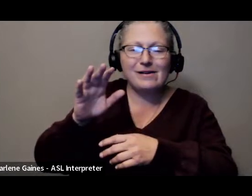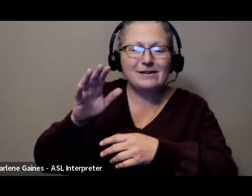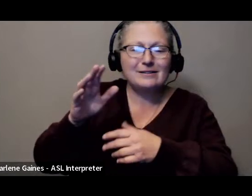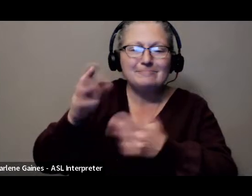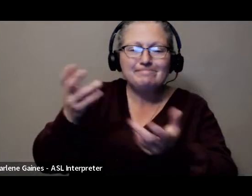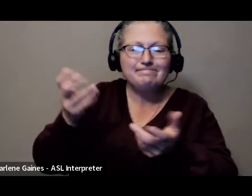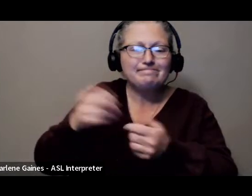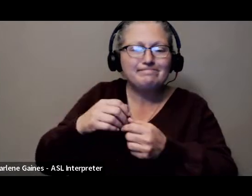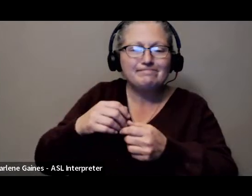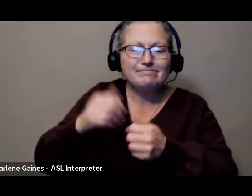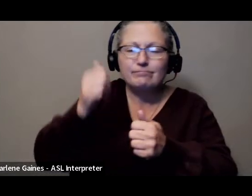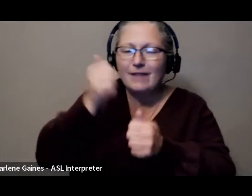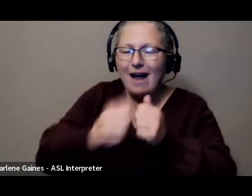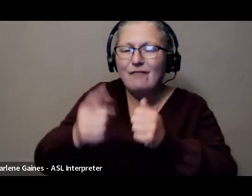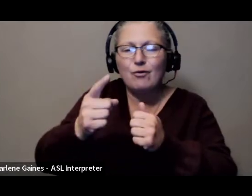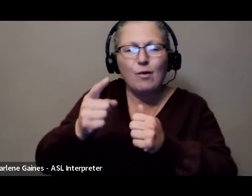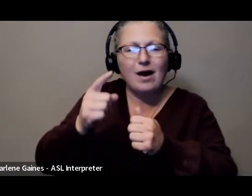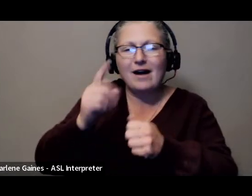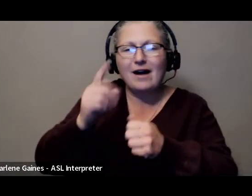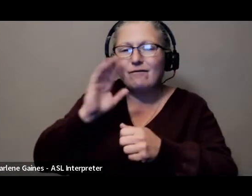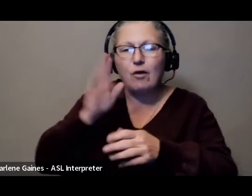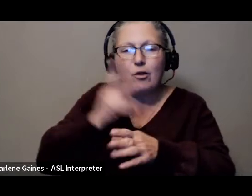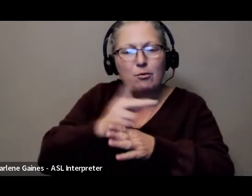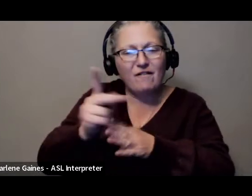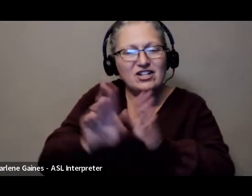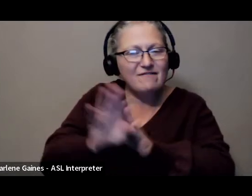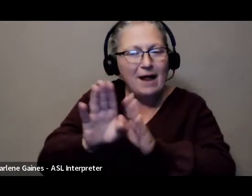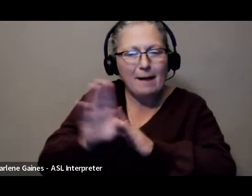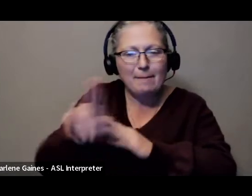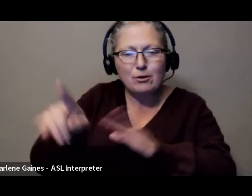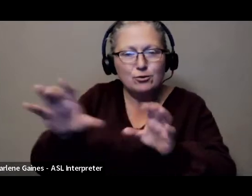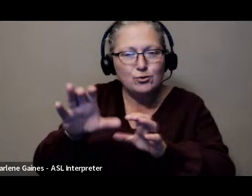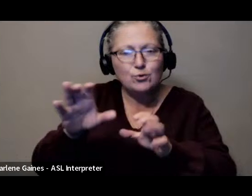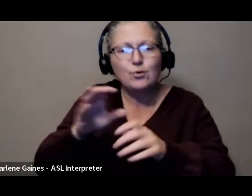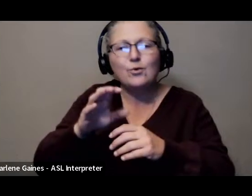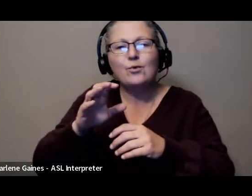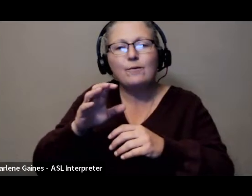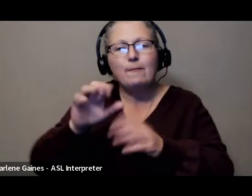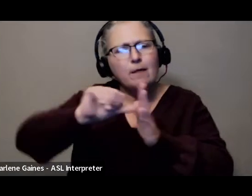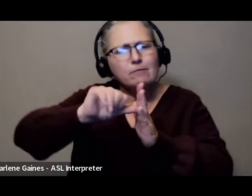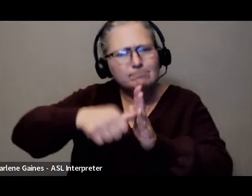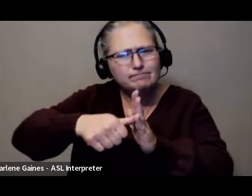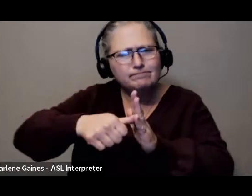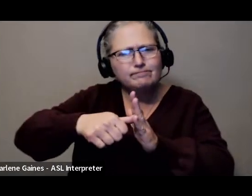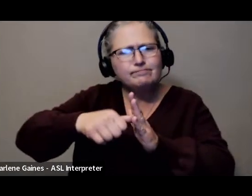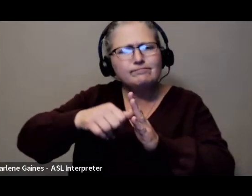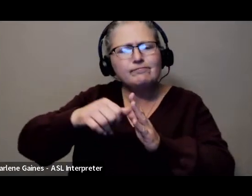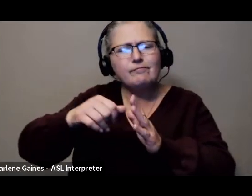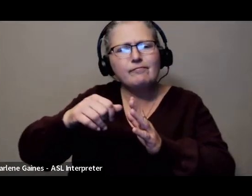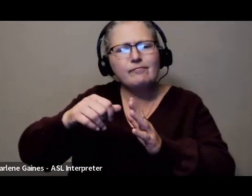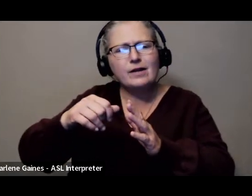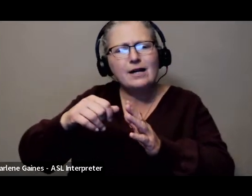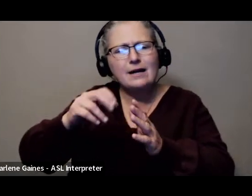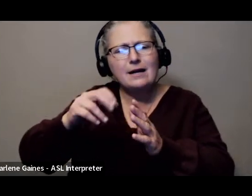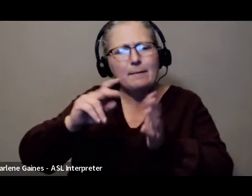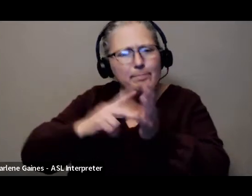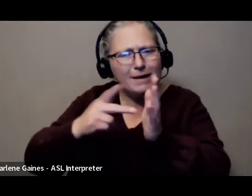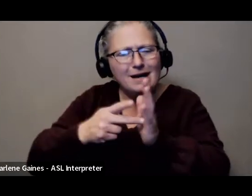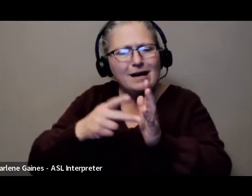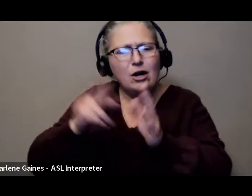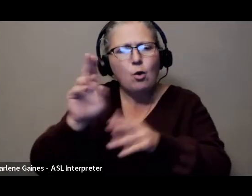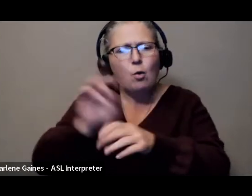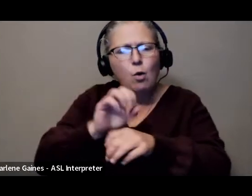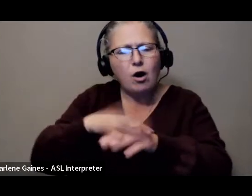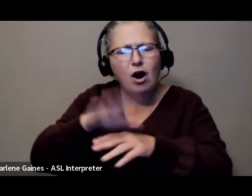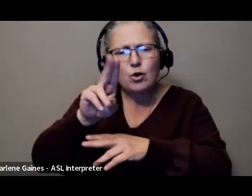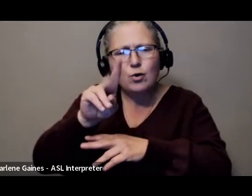and everyone about the professional development that you're doing, reinforcing the constructing meaning, working on the UDL.